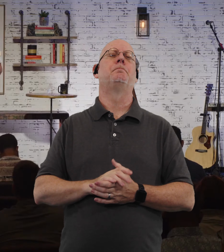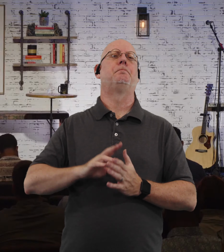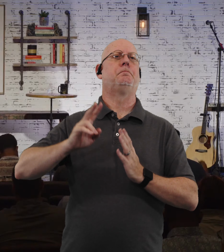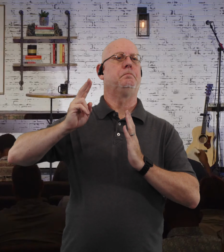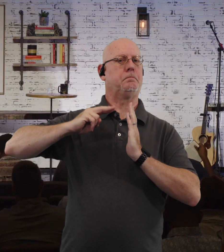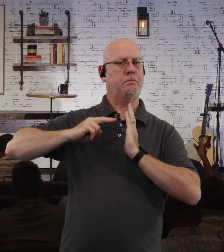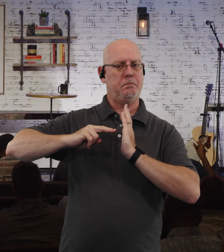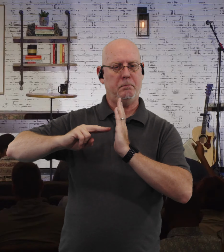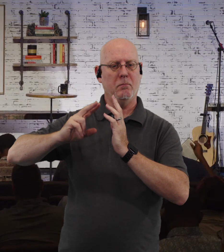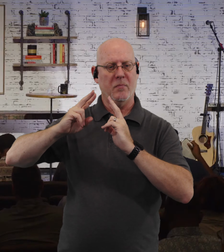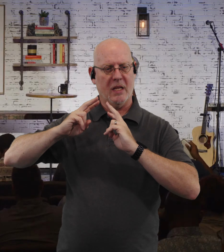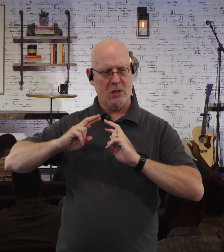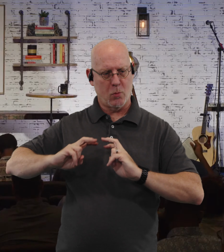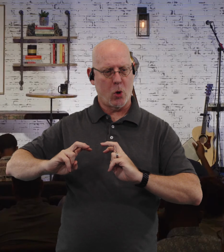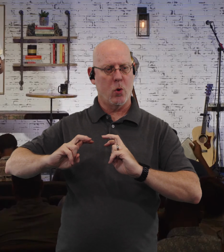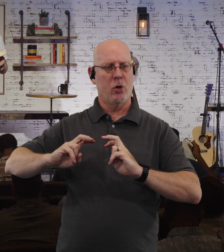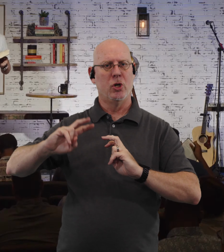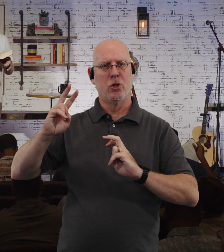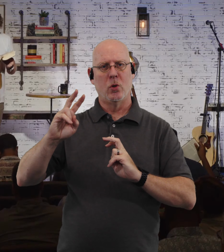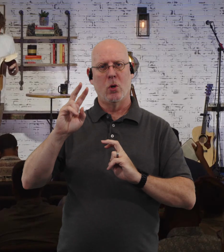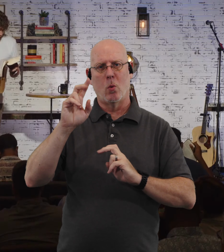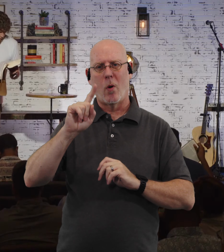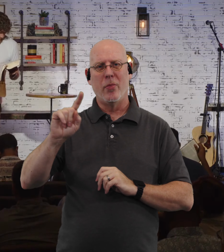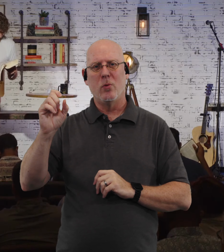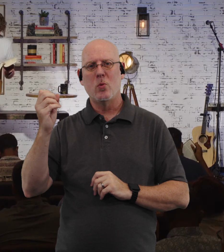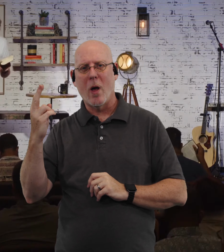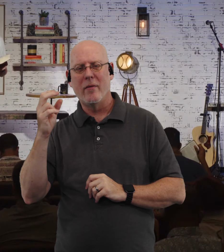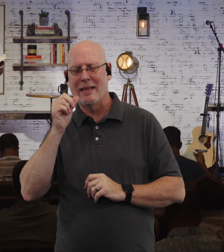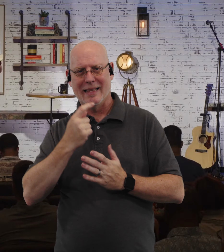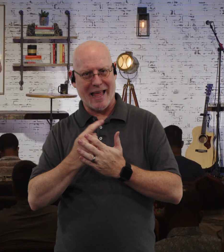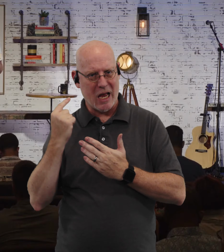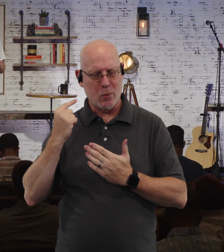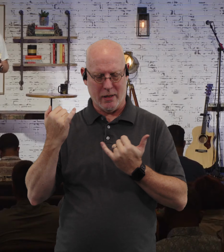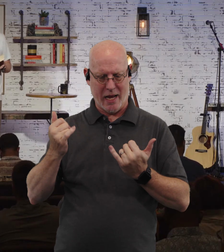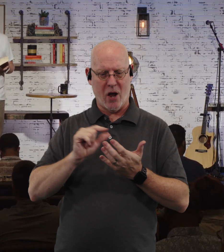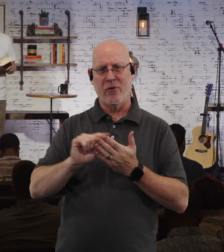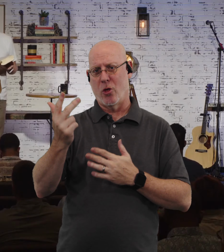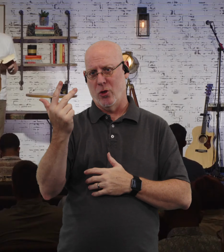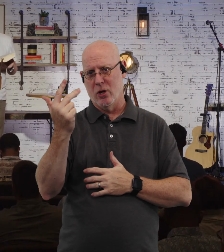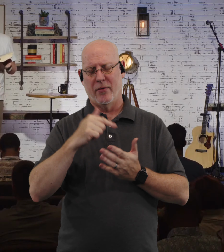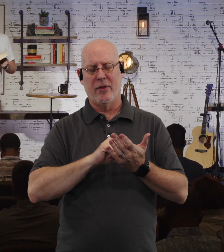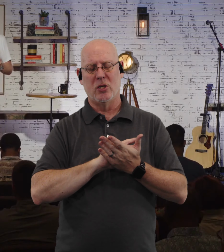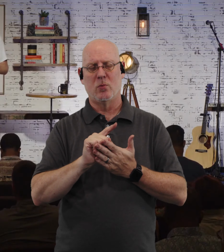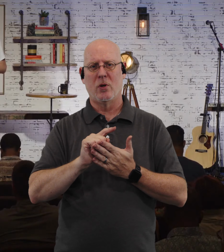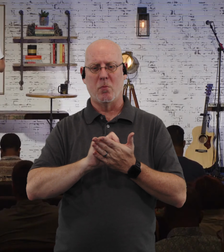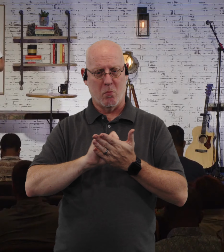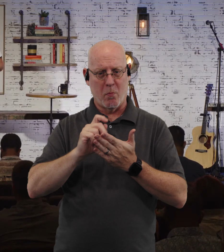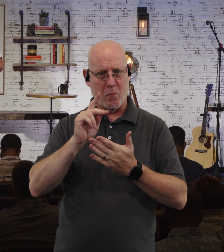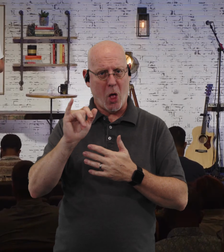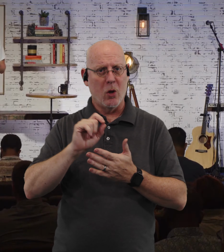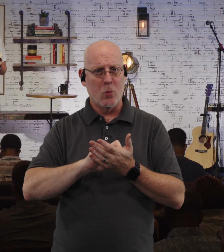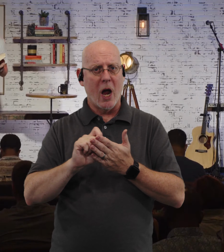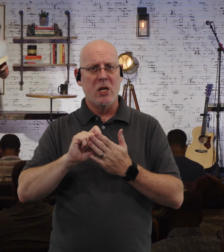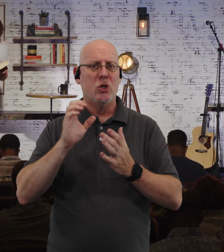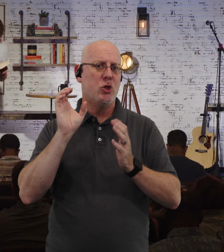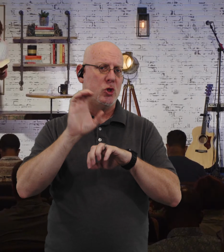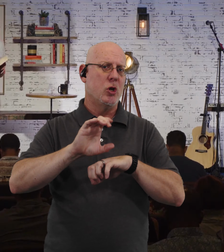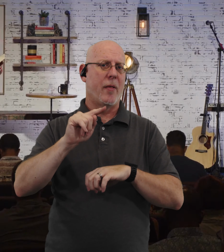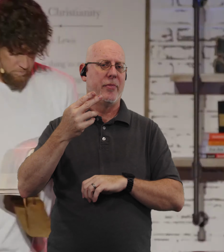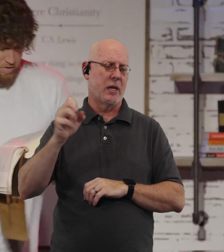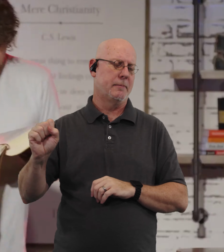read through and explored 2, 1 through 12 last week. So we come to verse 13 this week, and Paul writes this to the church at